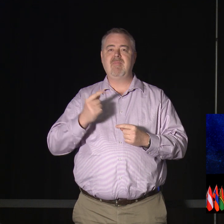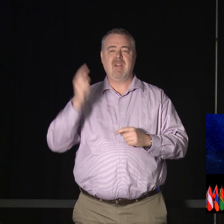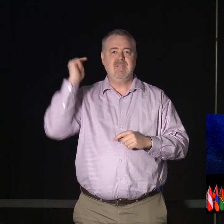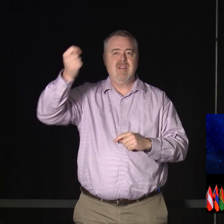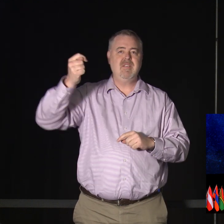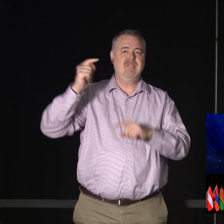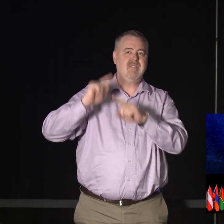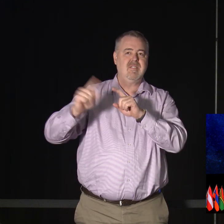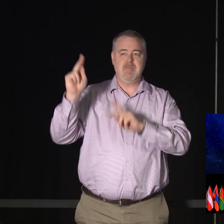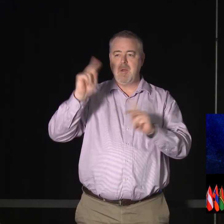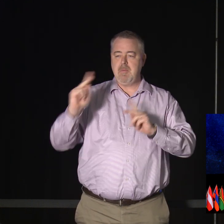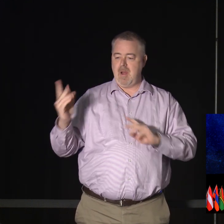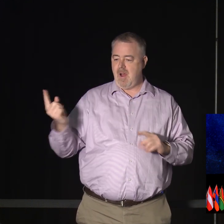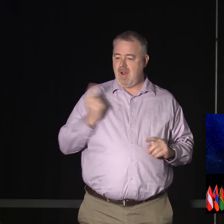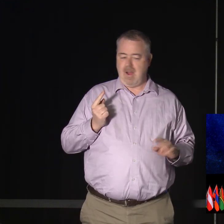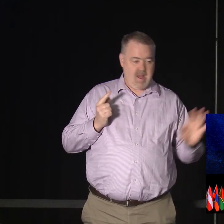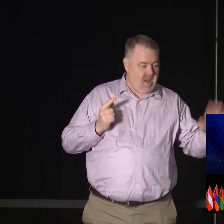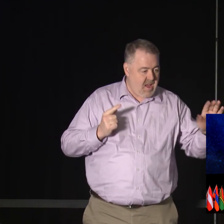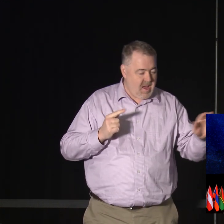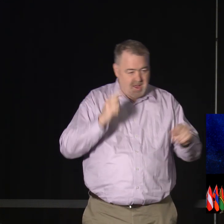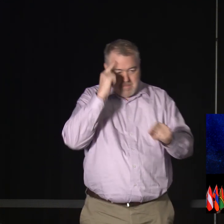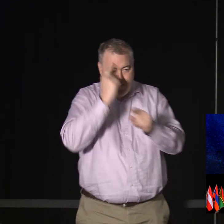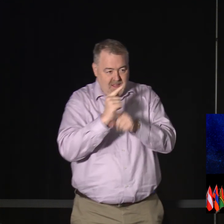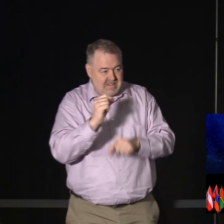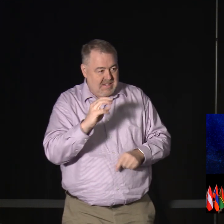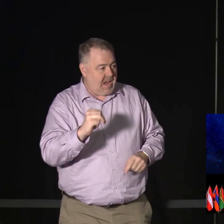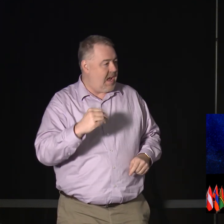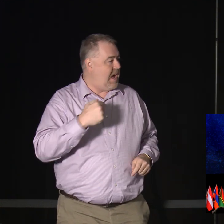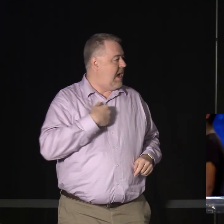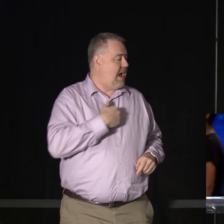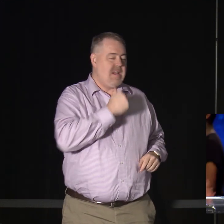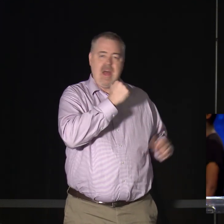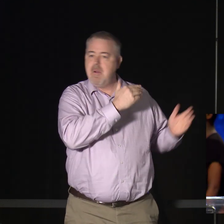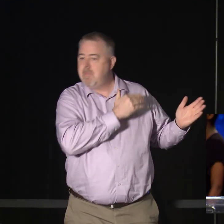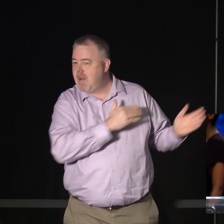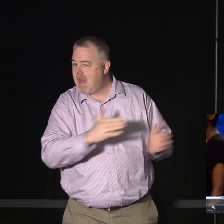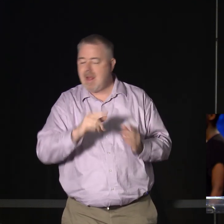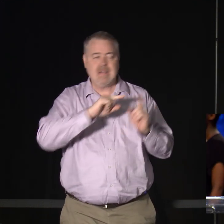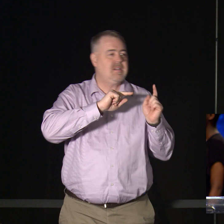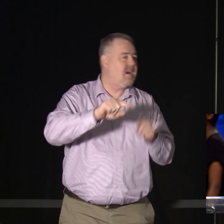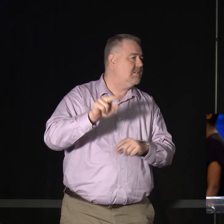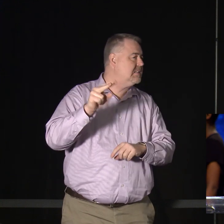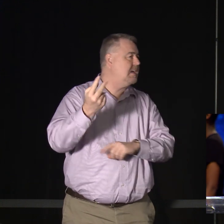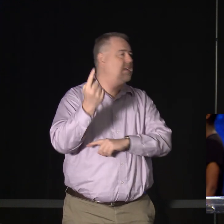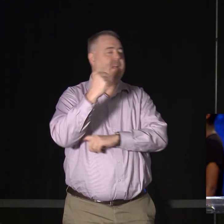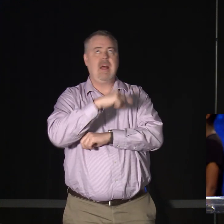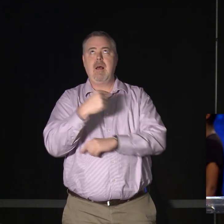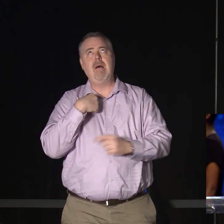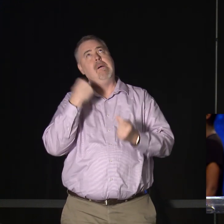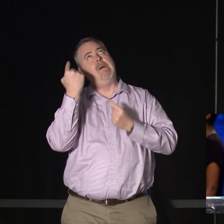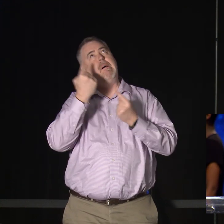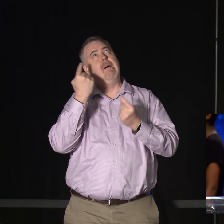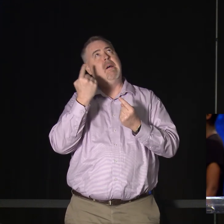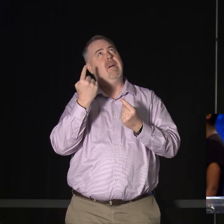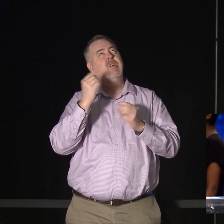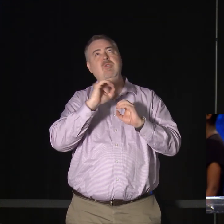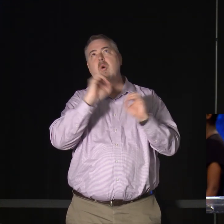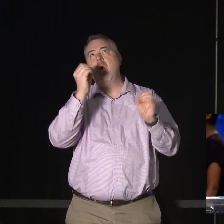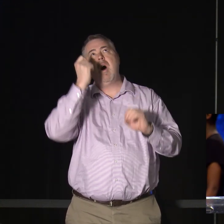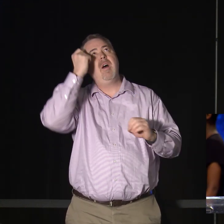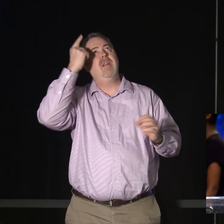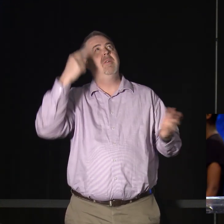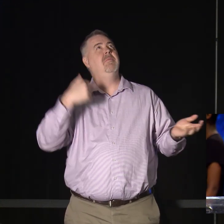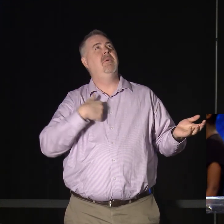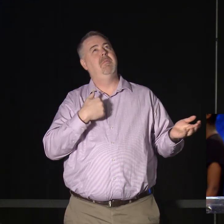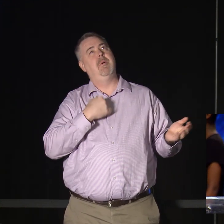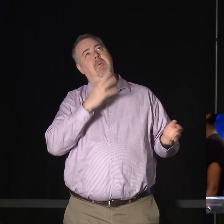people approaching me along the way. Brother Jem, I did not plan to come on the second day because I'm thinking no one could understand me because